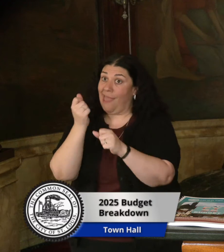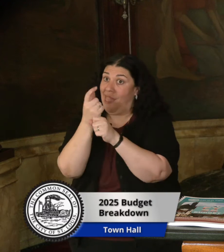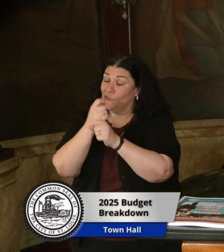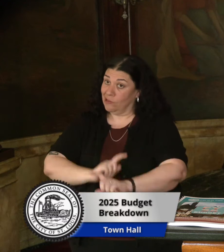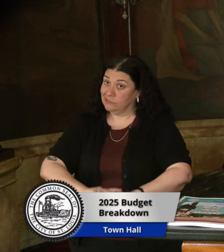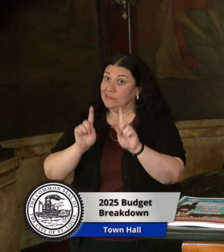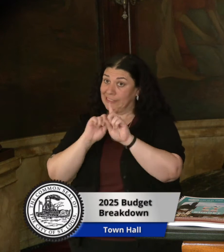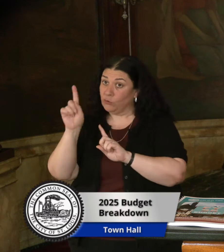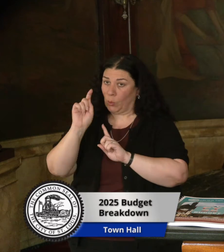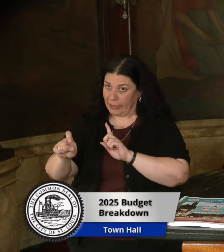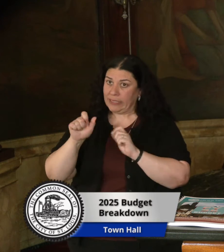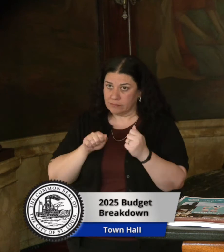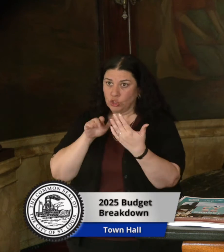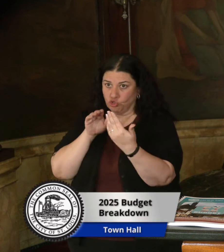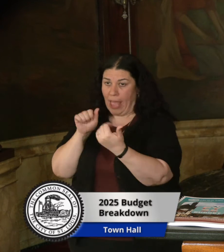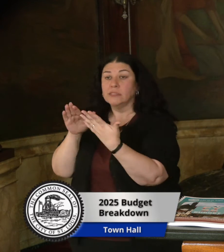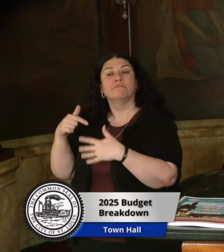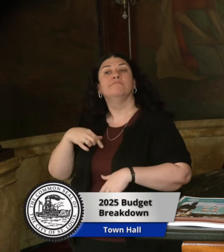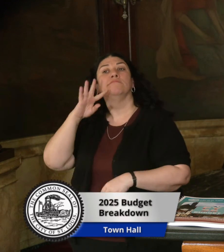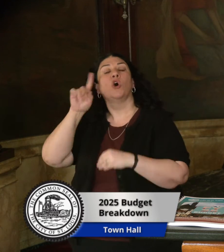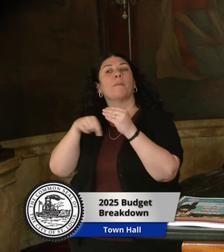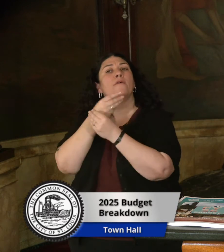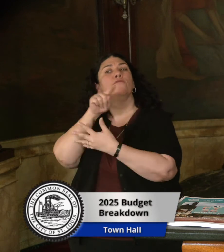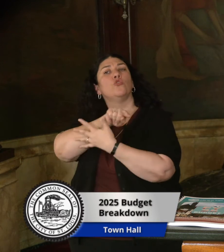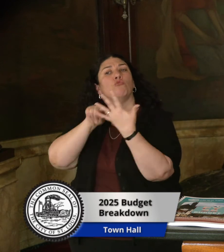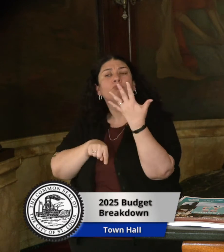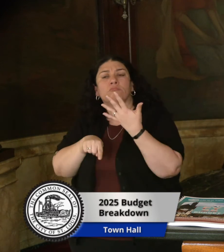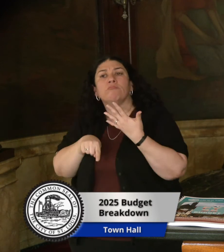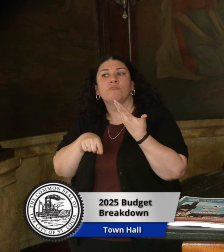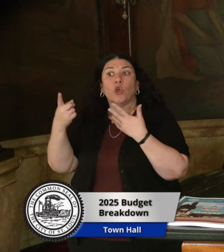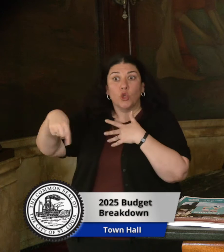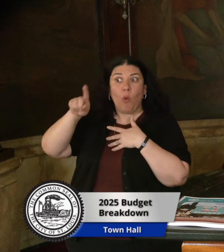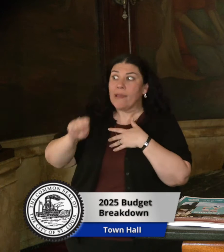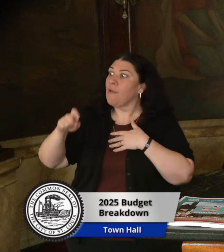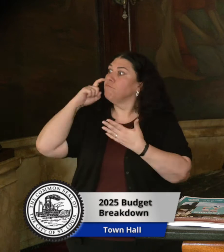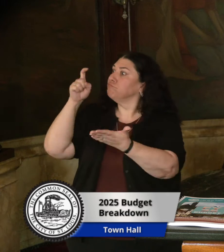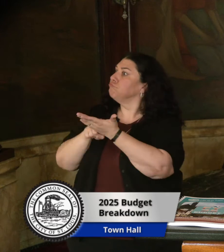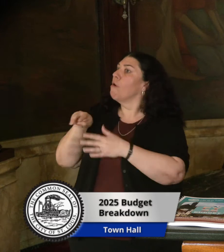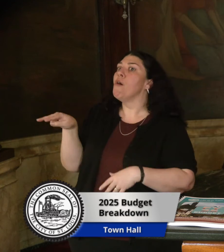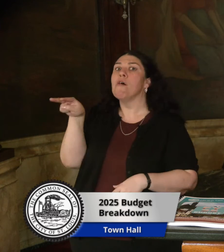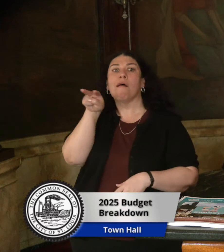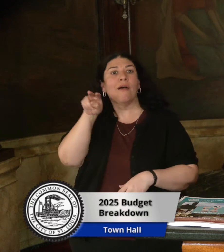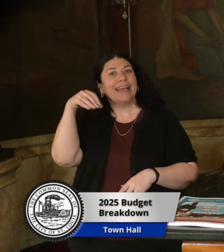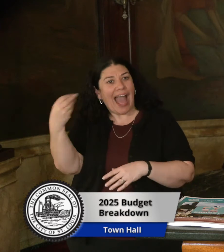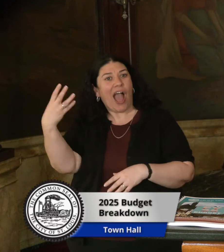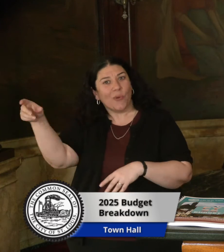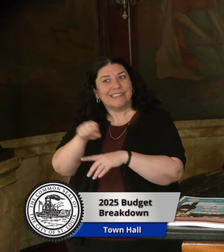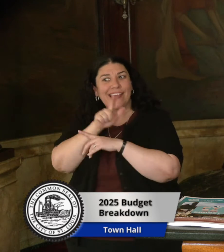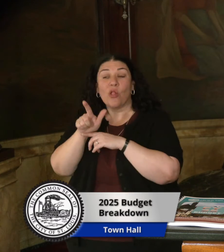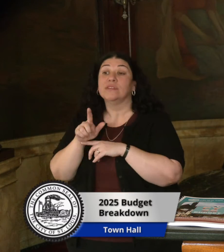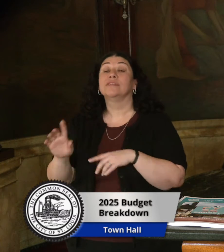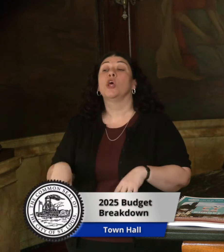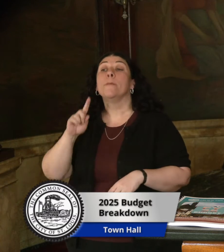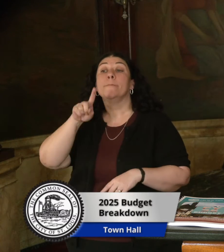going to highlight a few key areas that are things that you can see and feel in the city of St. Louis. So let me start with public